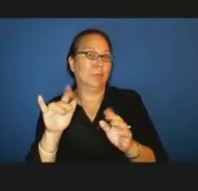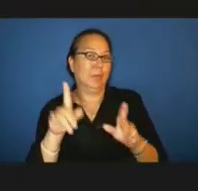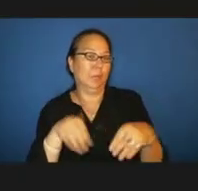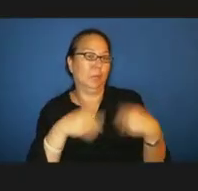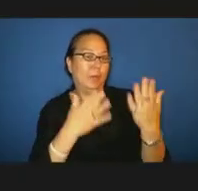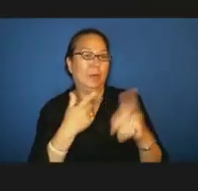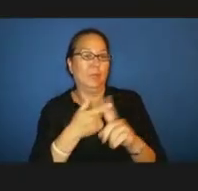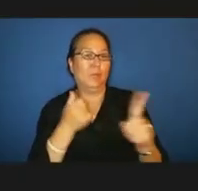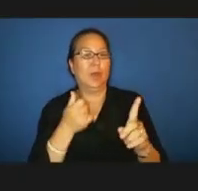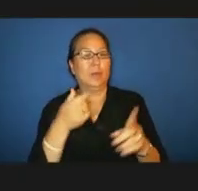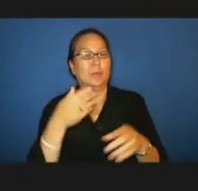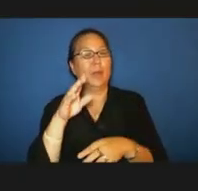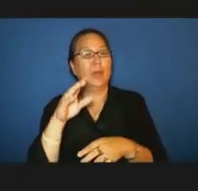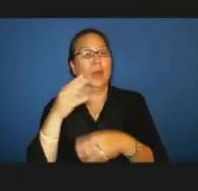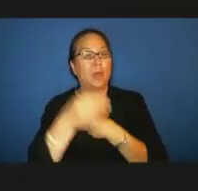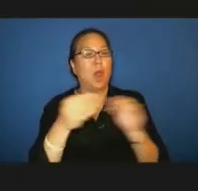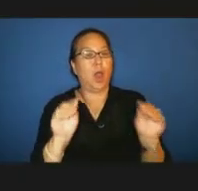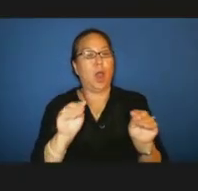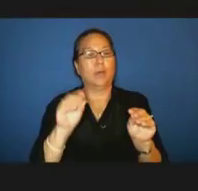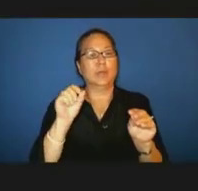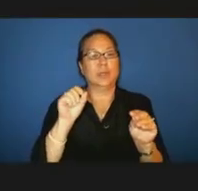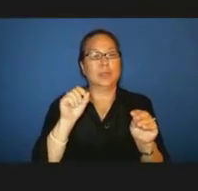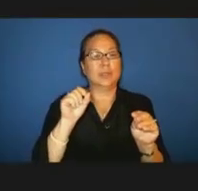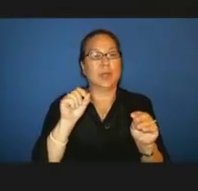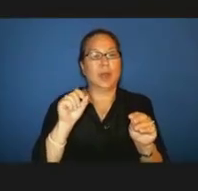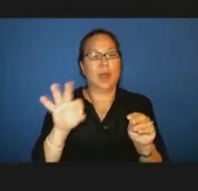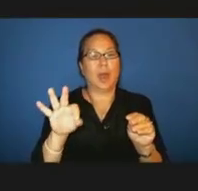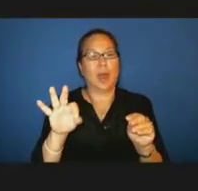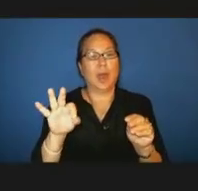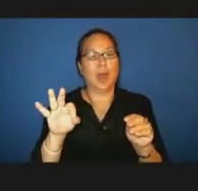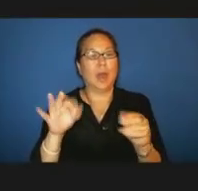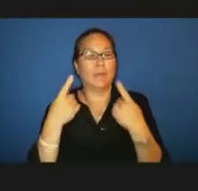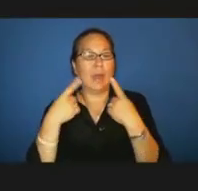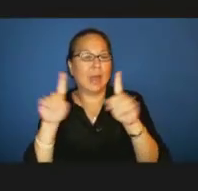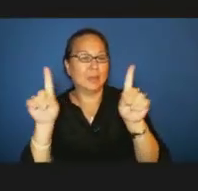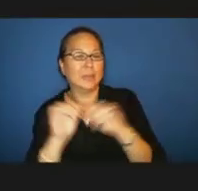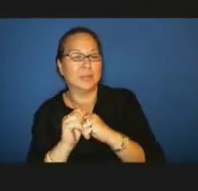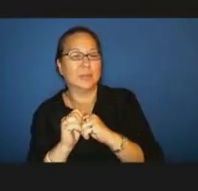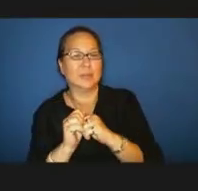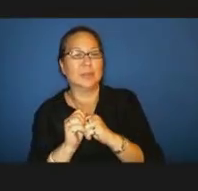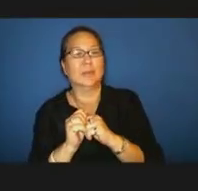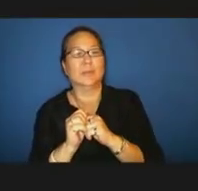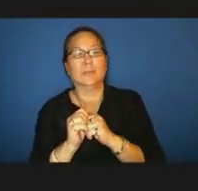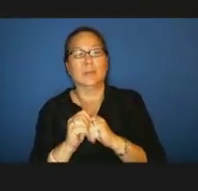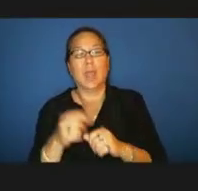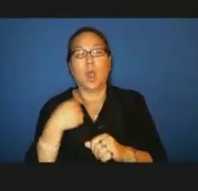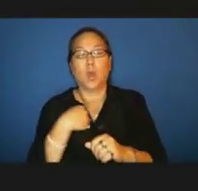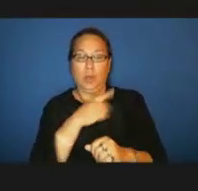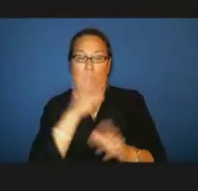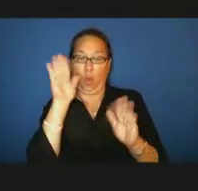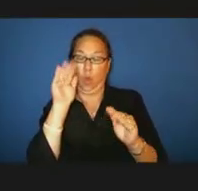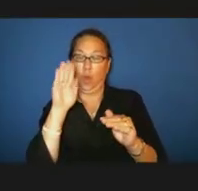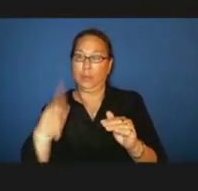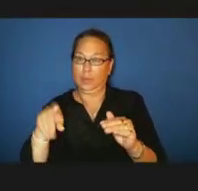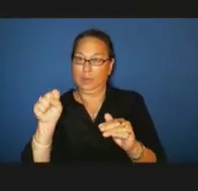partnership with the Denver Community Legacy Team. Finally, we hope that BPS support this proposal for the